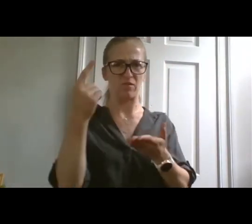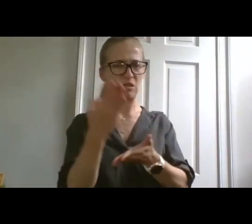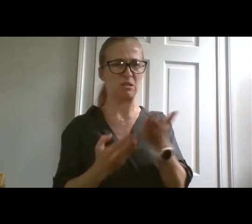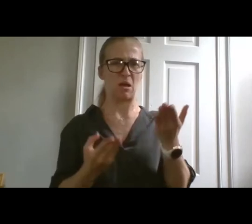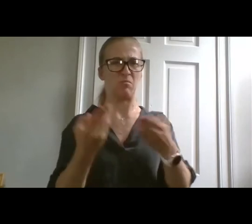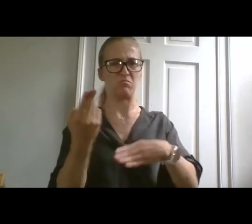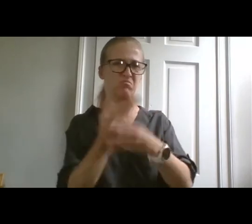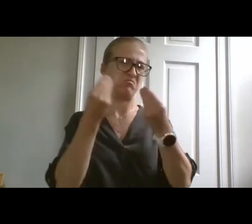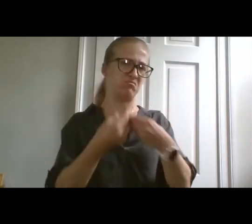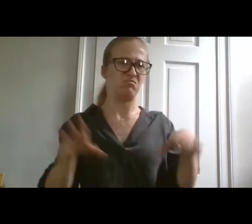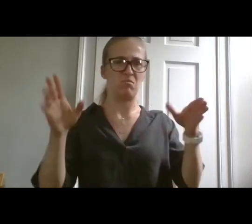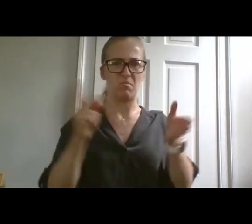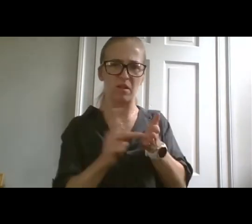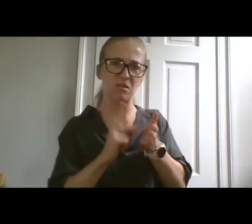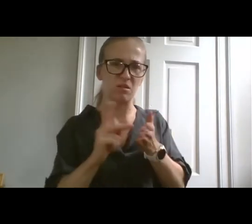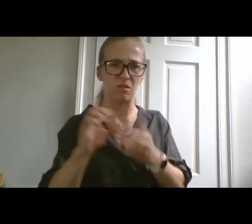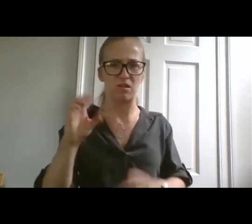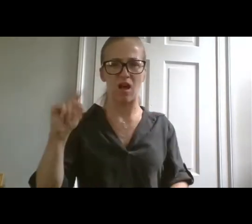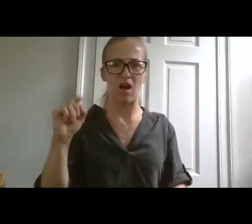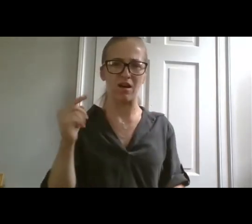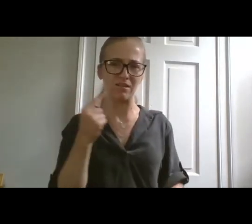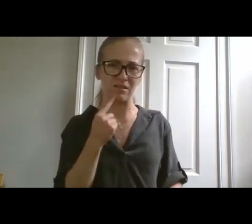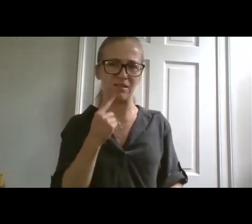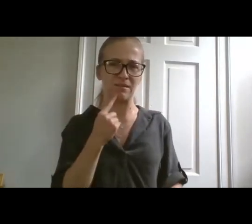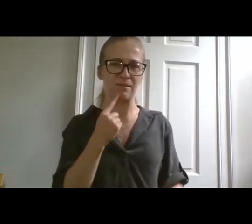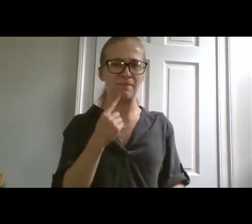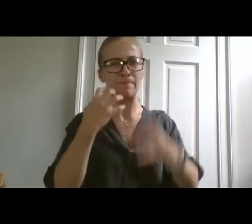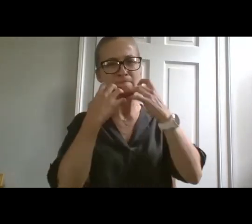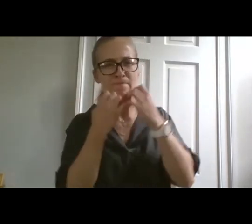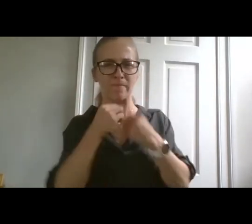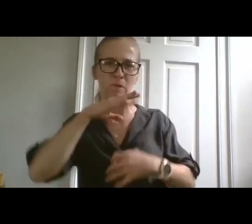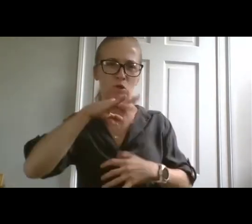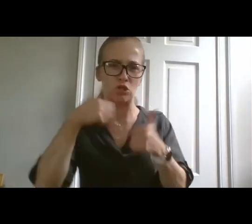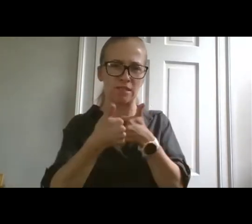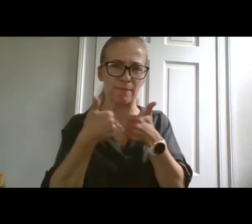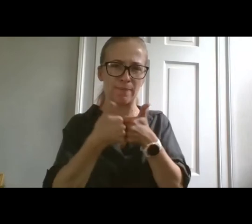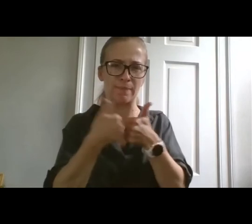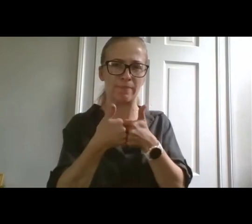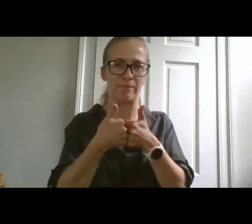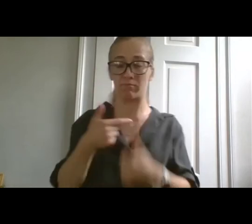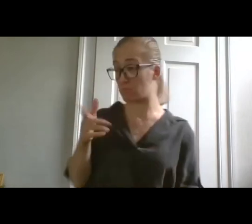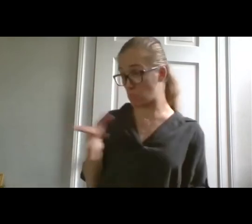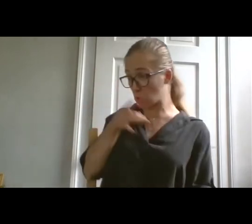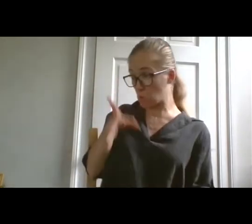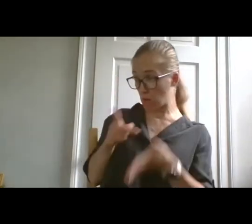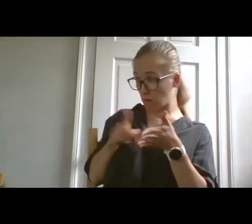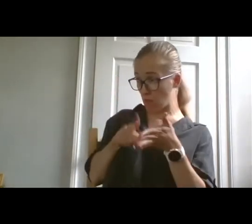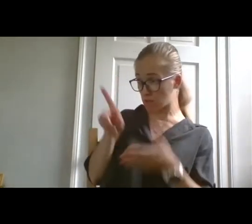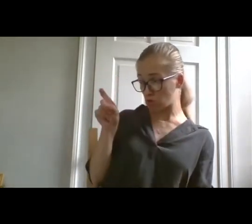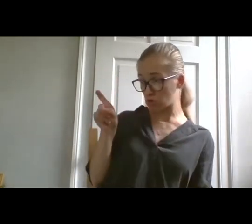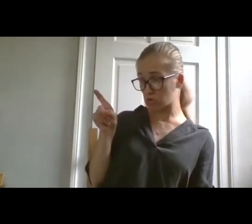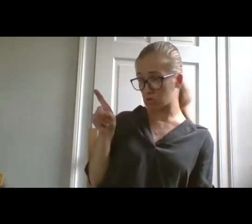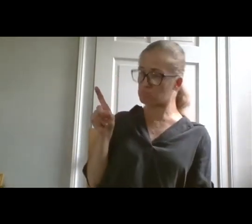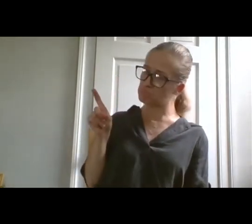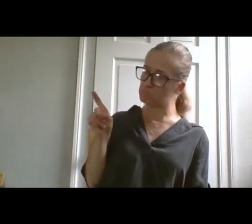Mrs. Ott says out the corner of her mouth, enjoying the dirty game of it. You don't like pencils? My mother says,